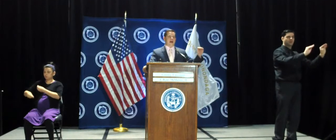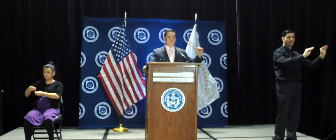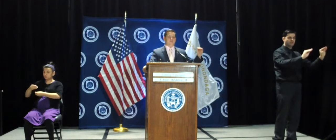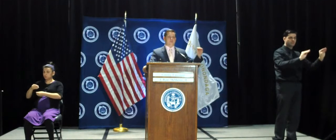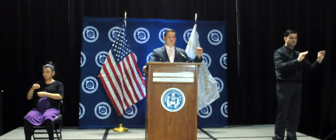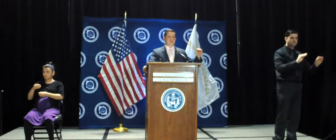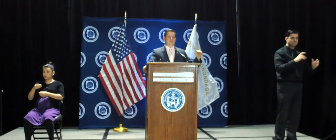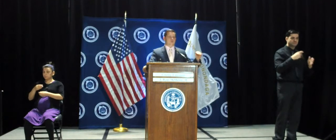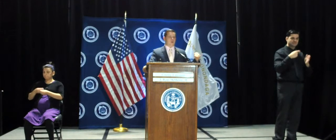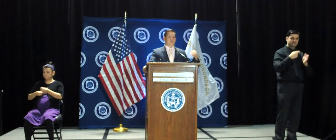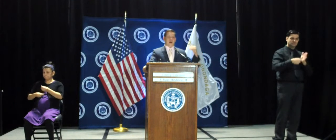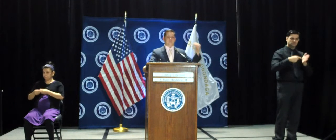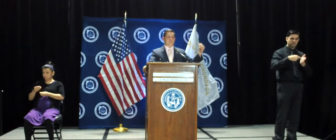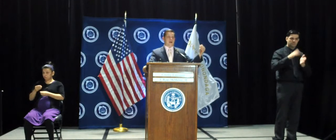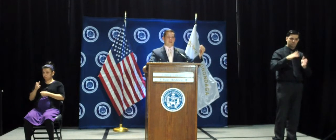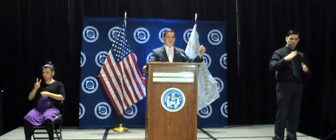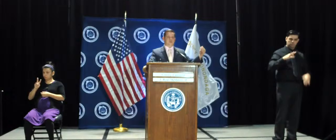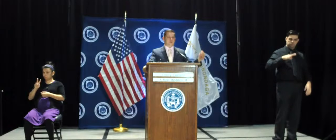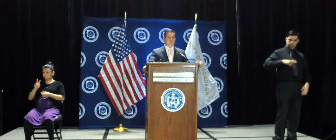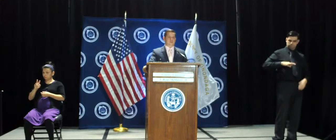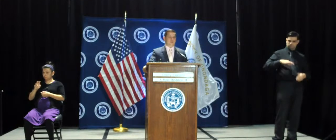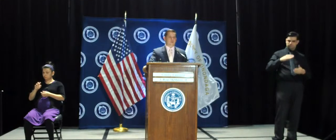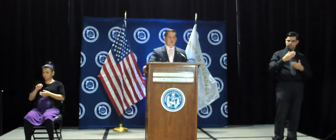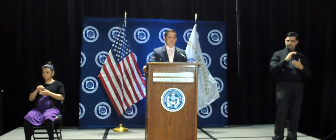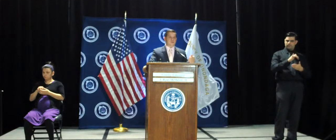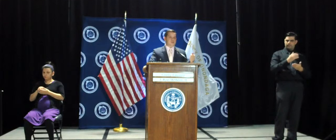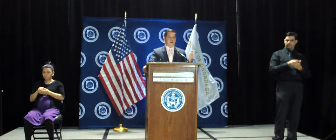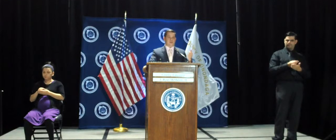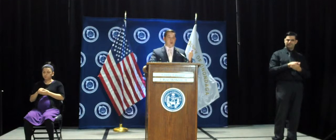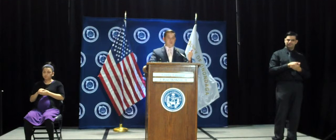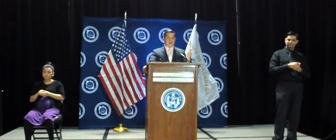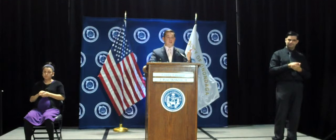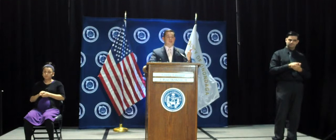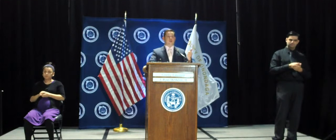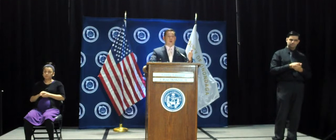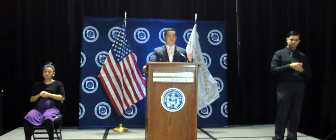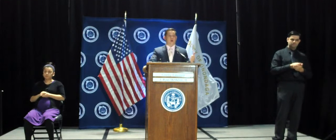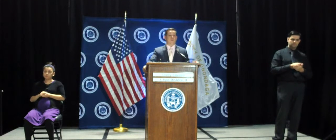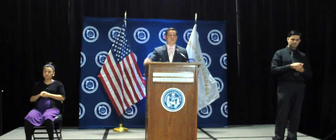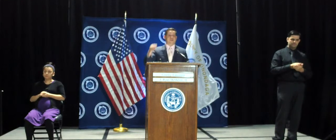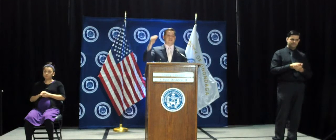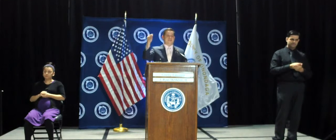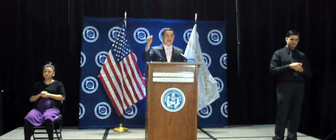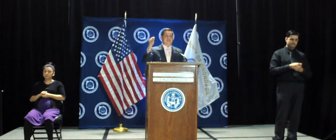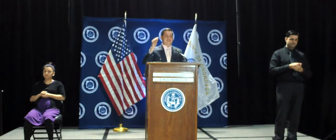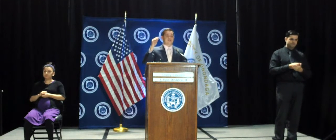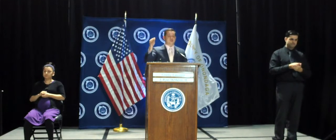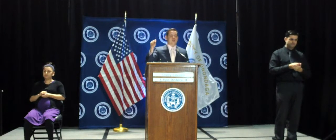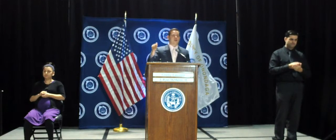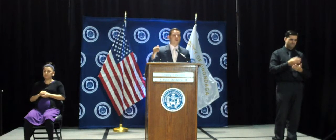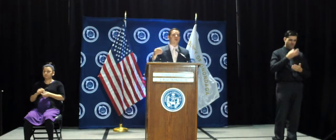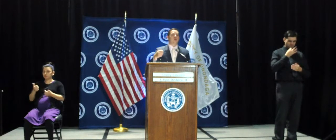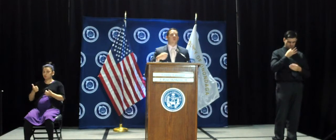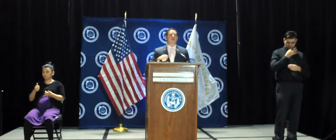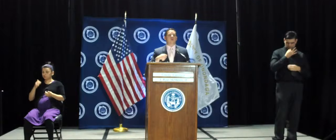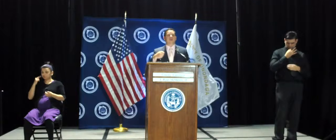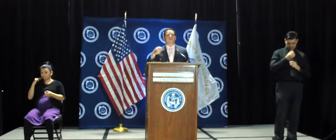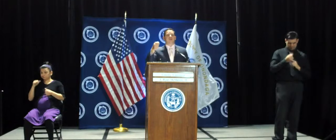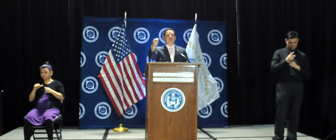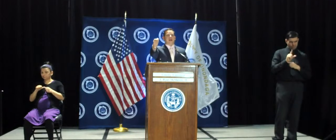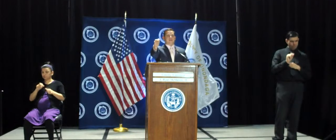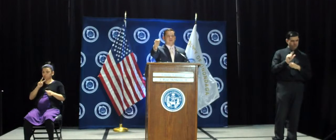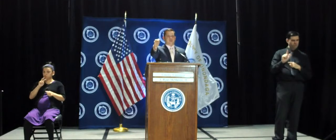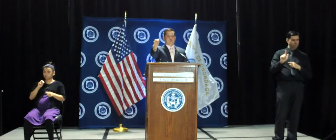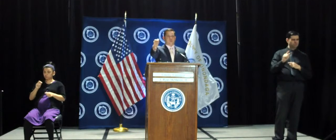bleeding stops. Because what would happen, Matt, next year? We're almost there. It's almost next year, right? We're almost at the next cycle. We would